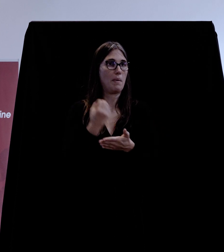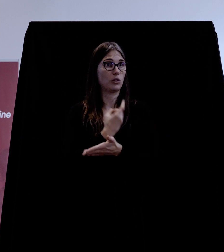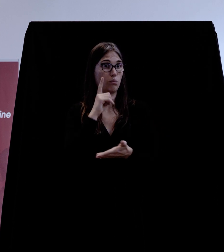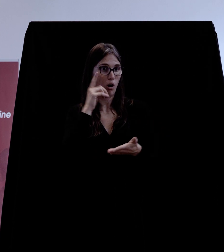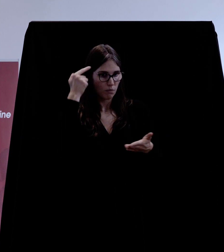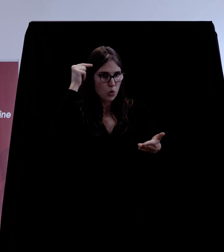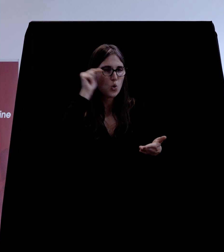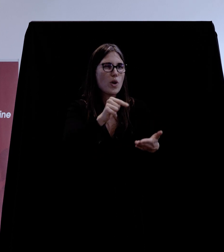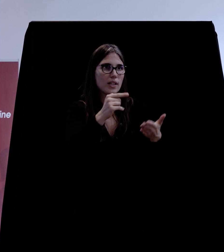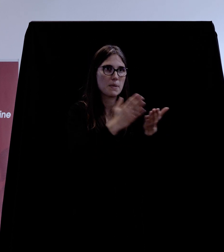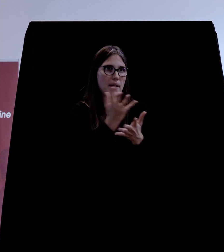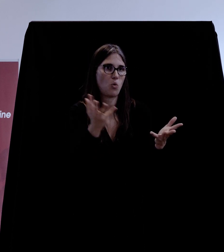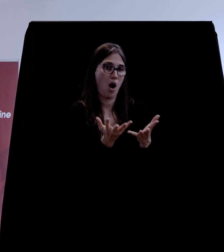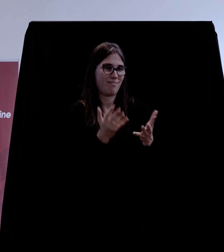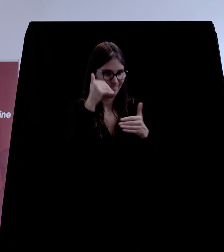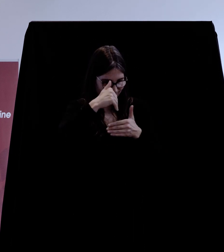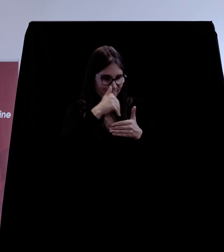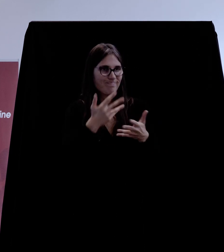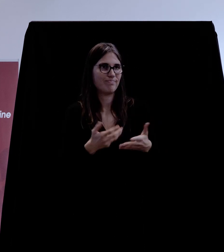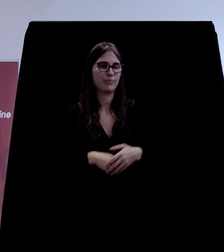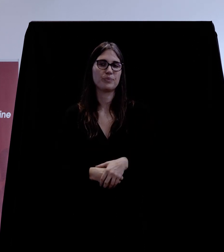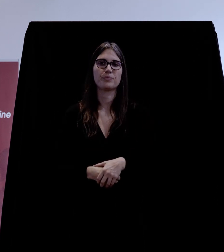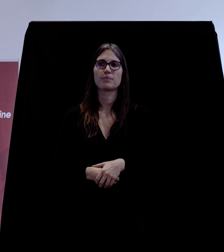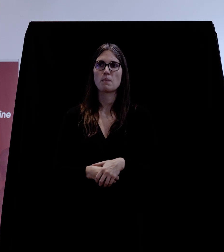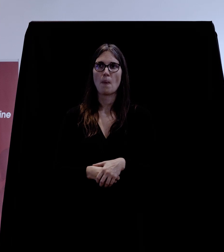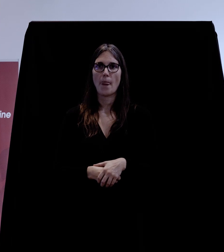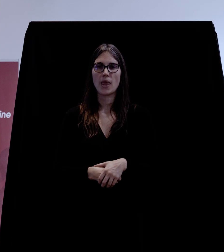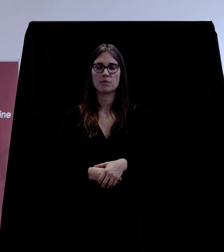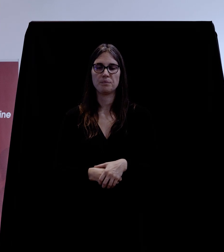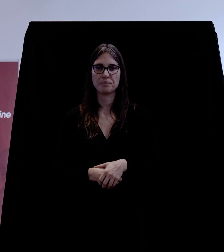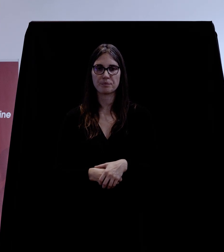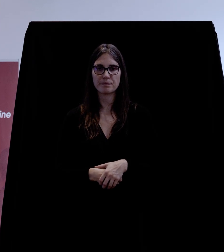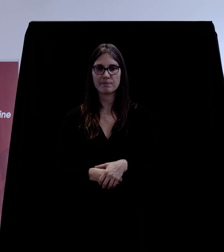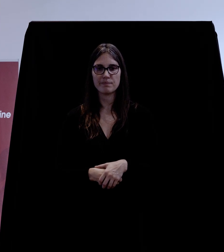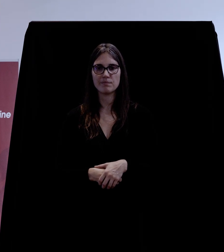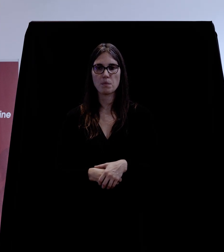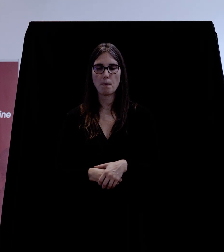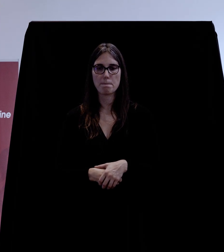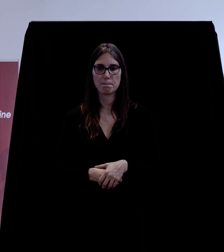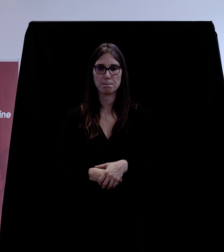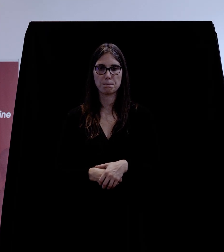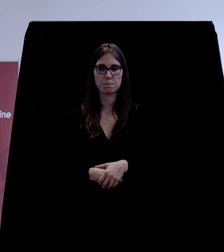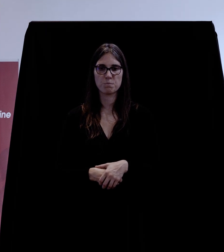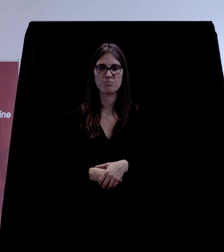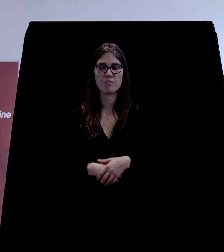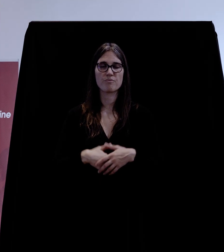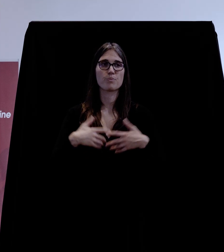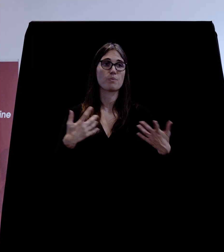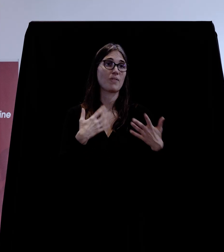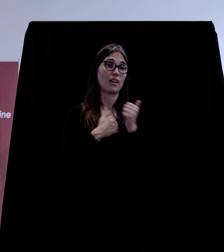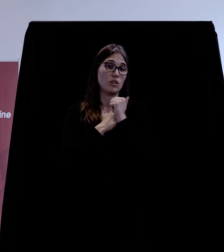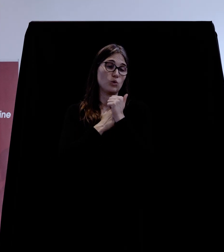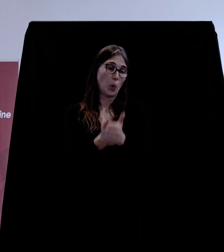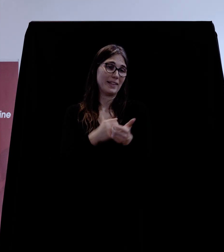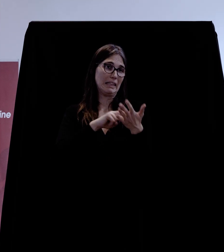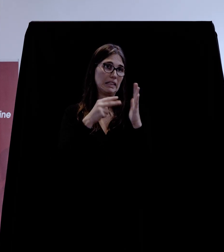or picture can have multiple meanings. And so you don't always know. I'll just give you a silly example. We